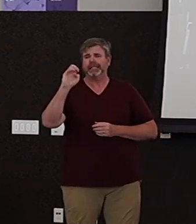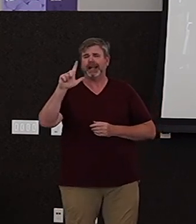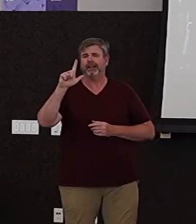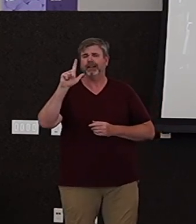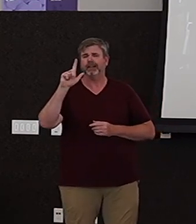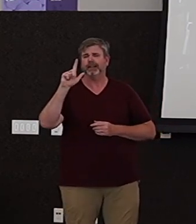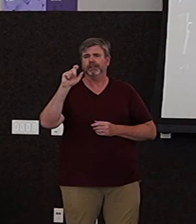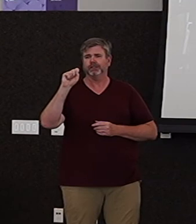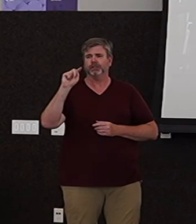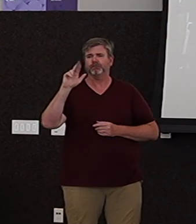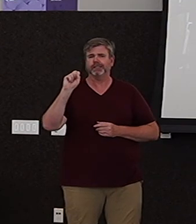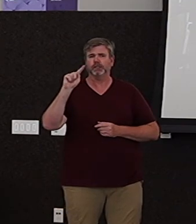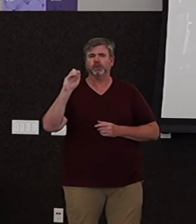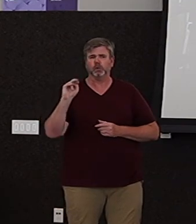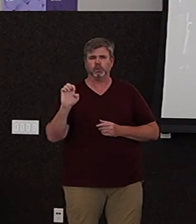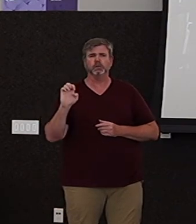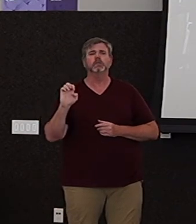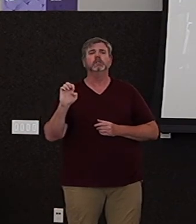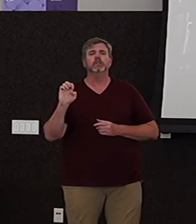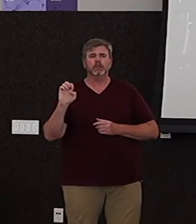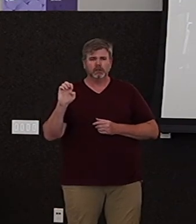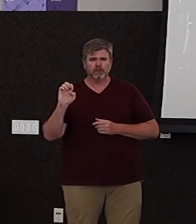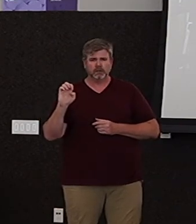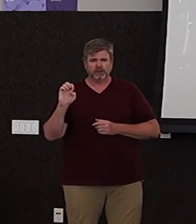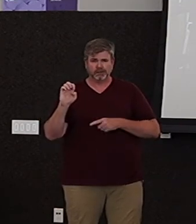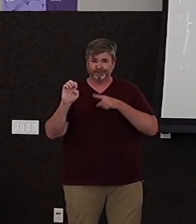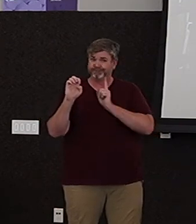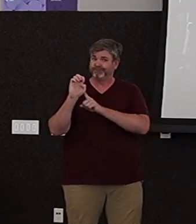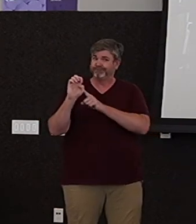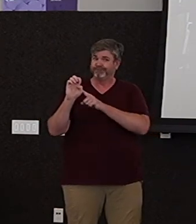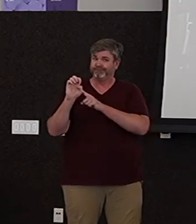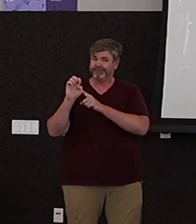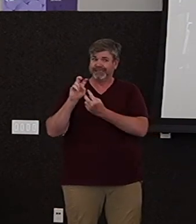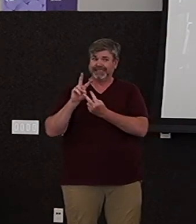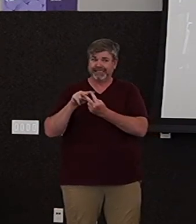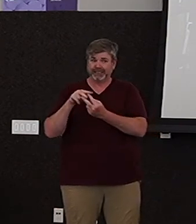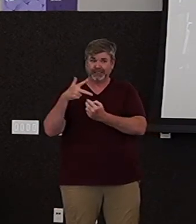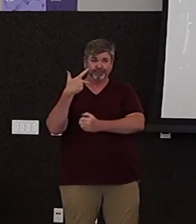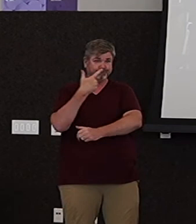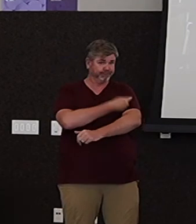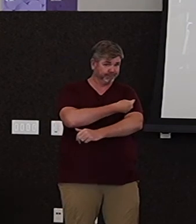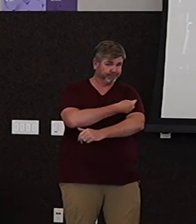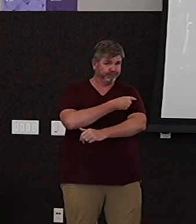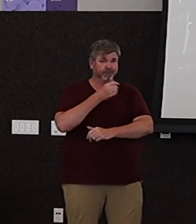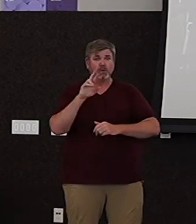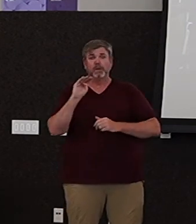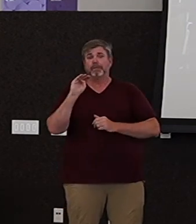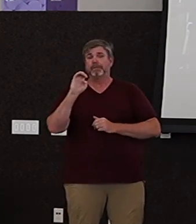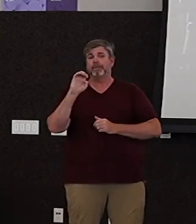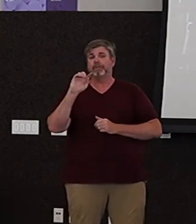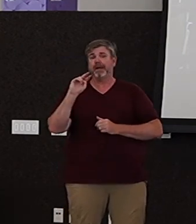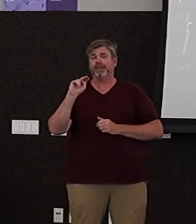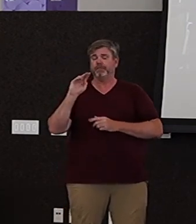in two forms. It's a pill form called naltrexone or an injectable called Vivitrol. It binds to the opioid